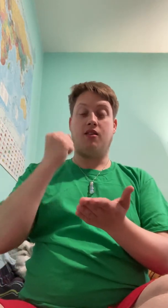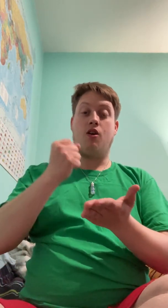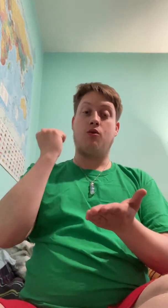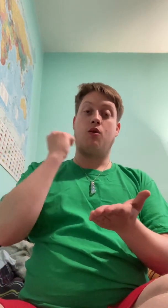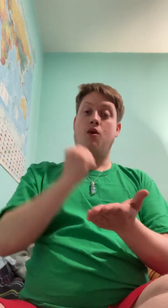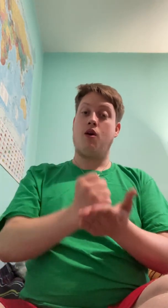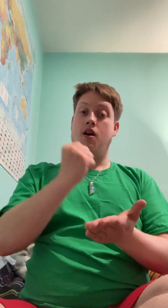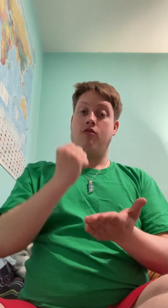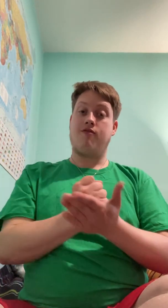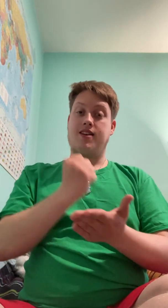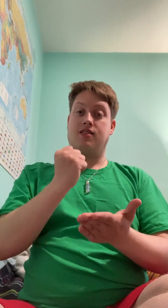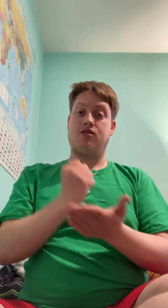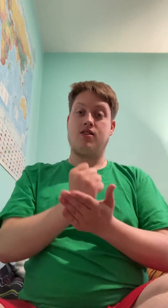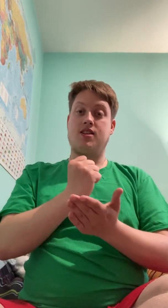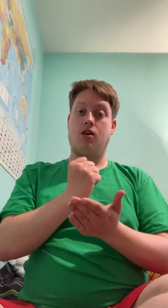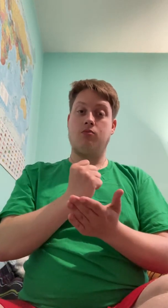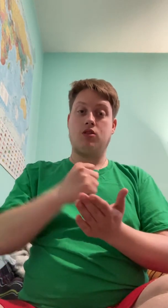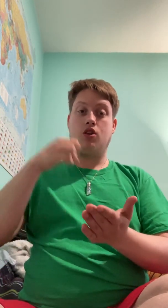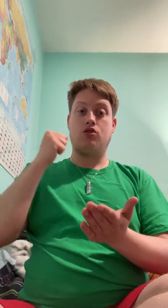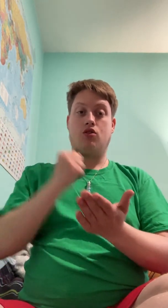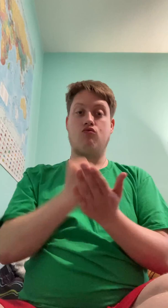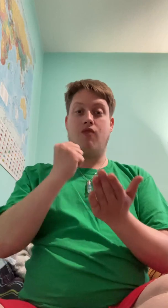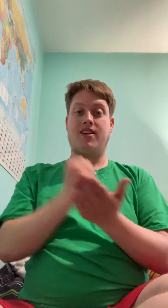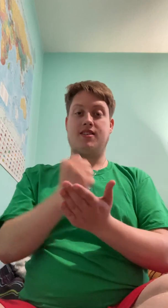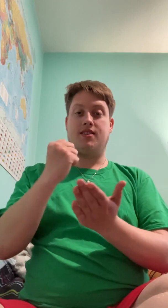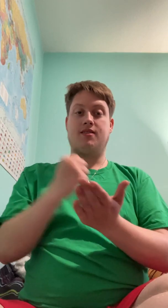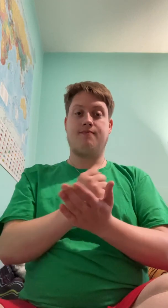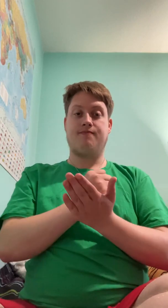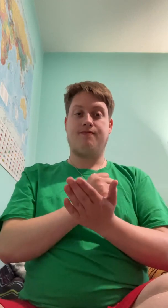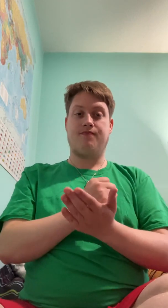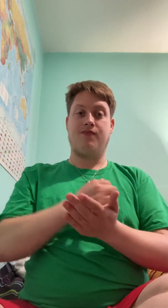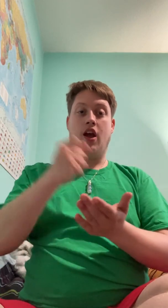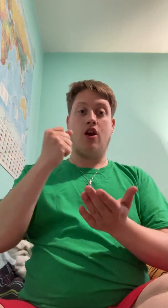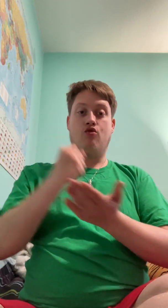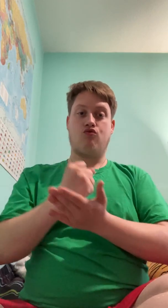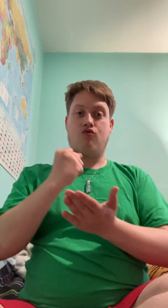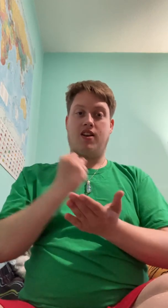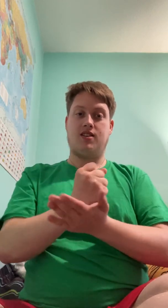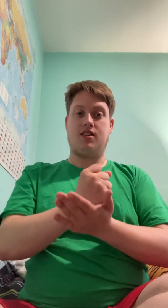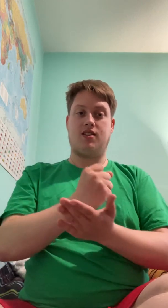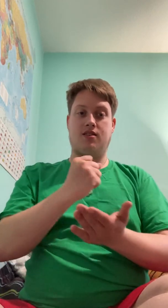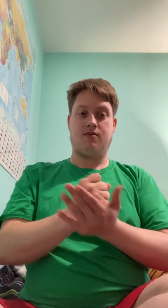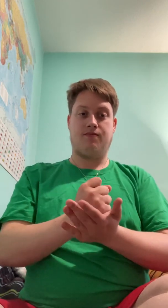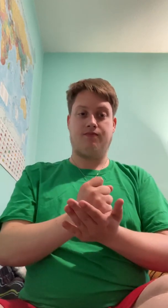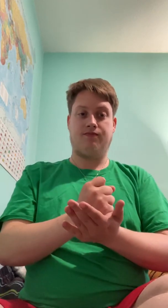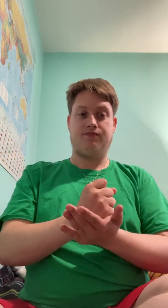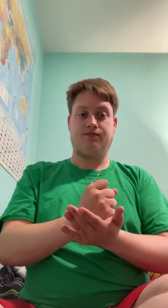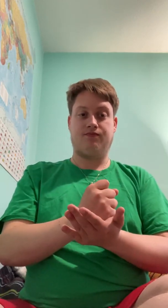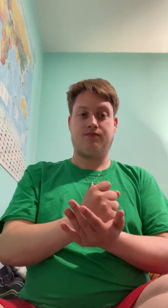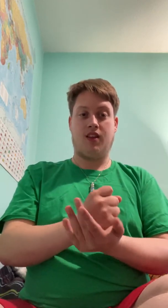go rent 3 times. So rent, rent.